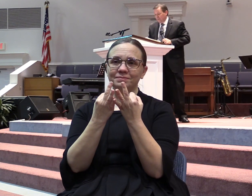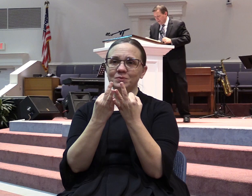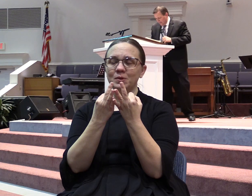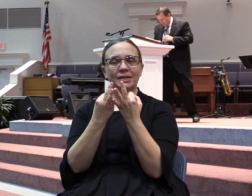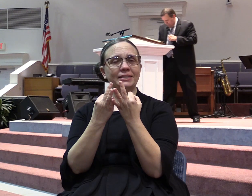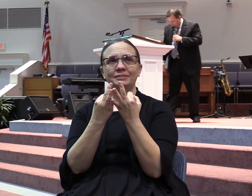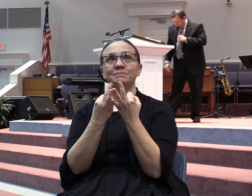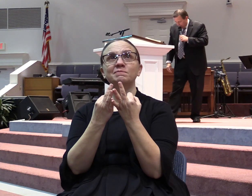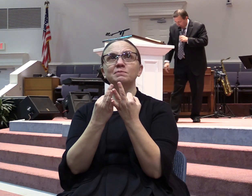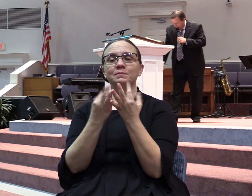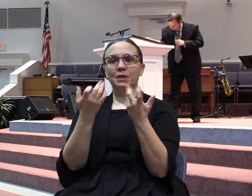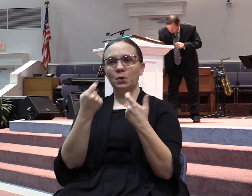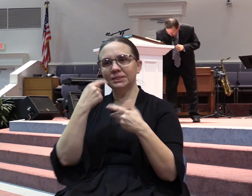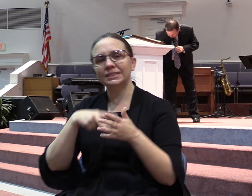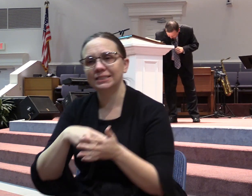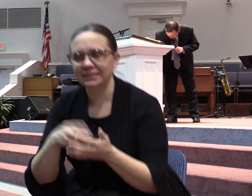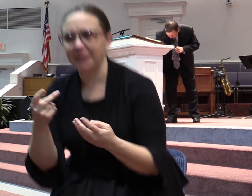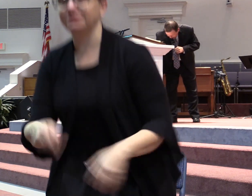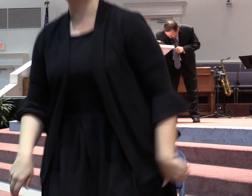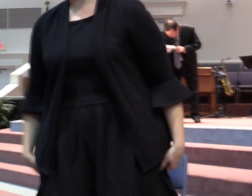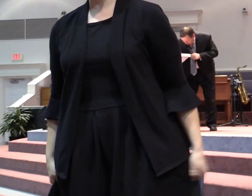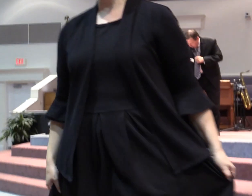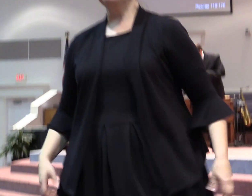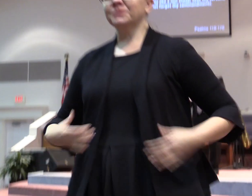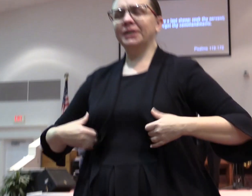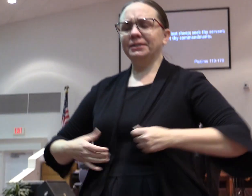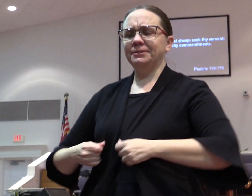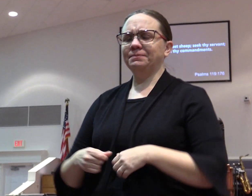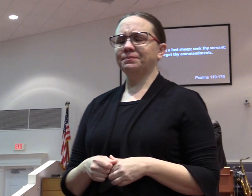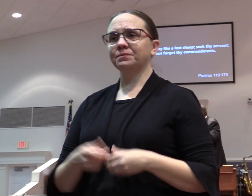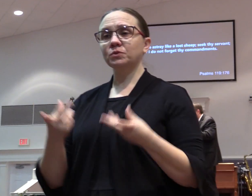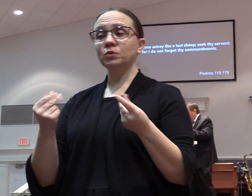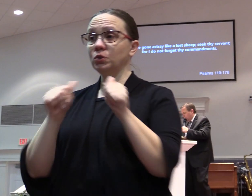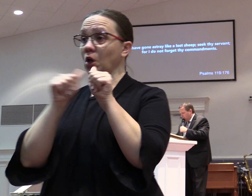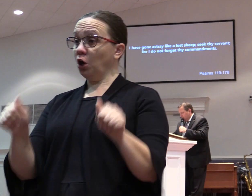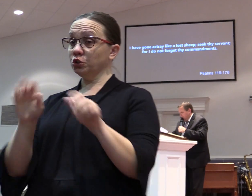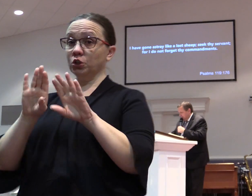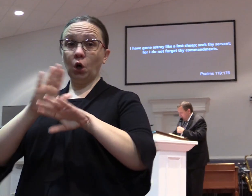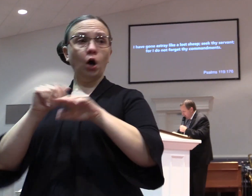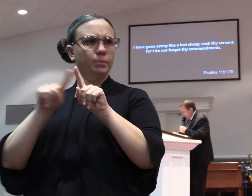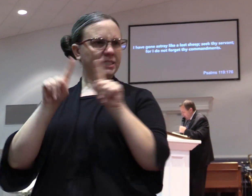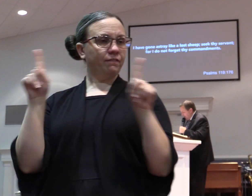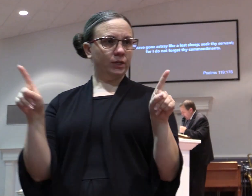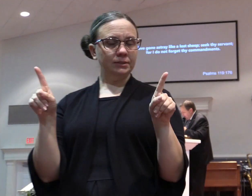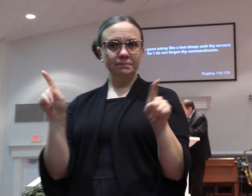Amen. I want us to stand all over this place tonight. We're going to do altar call a little different.